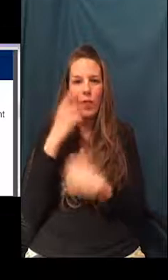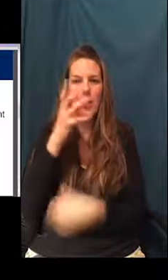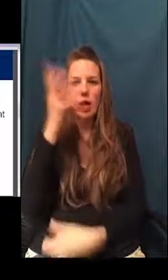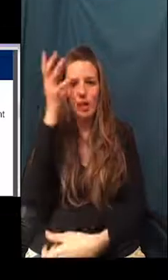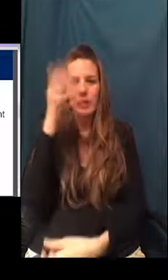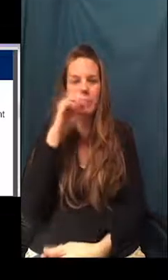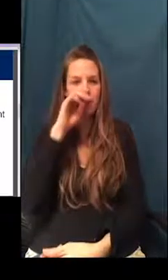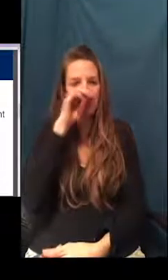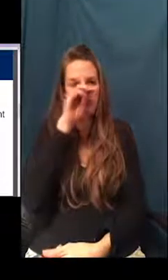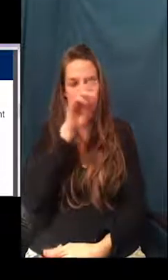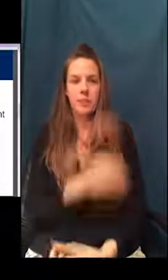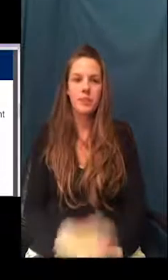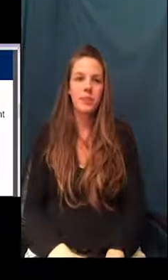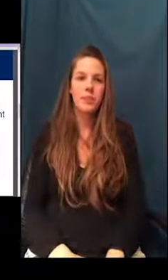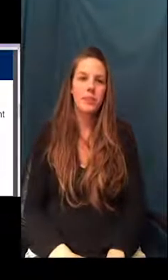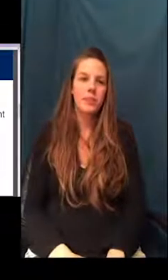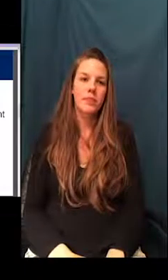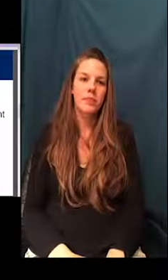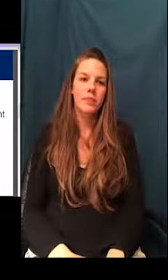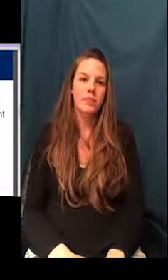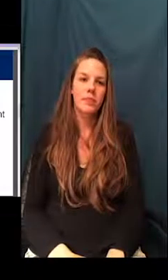parents.